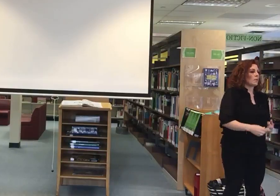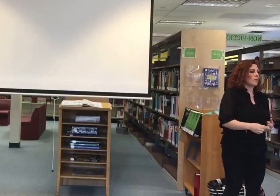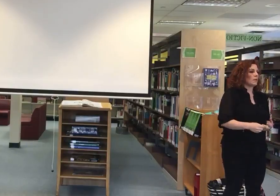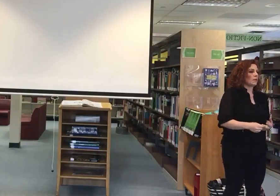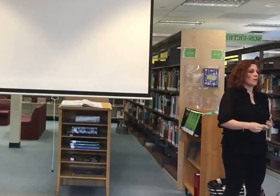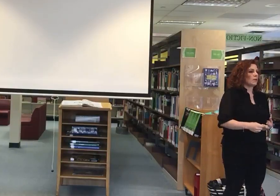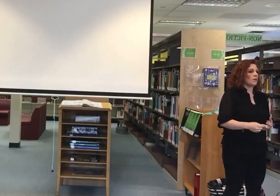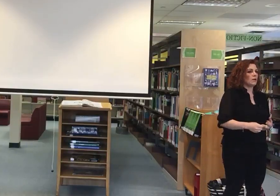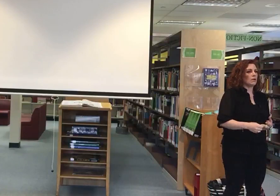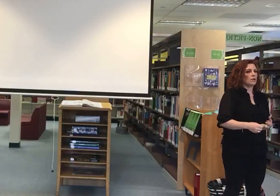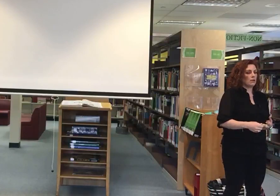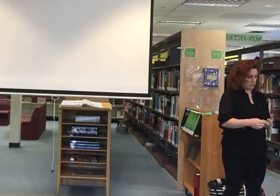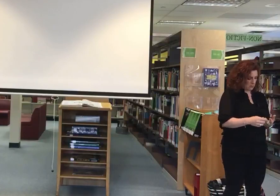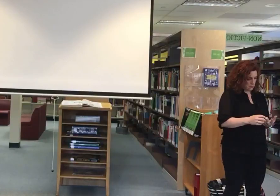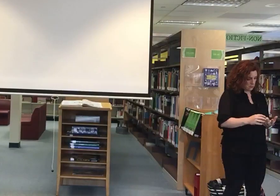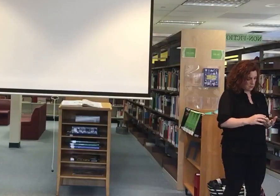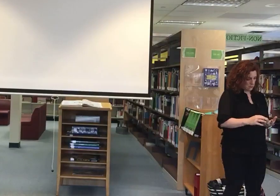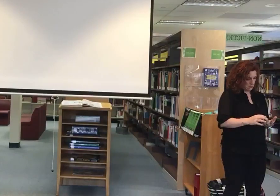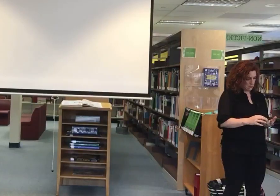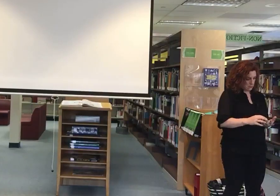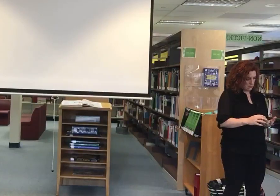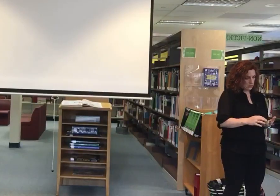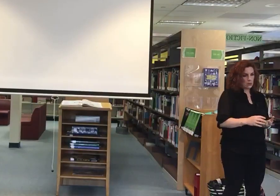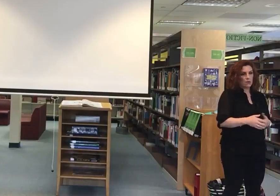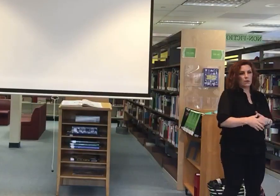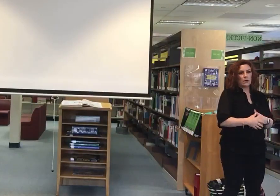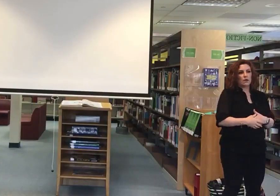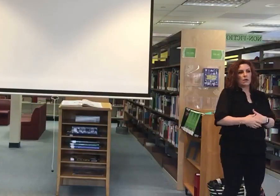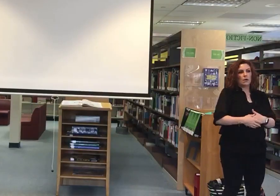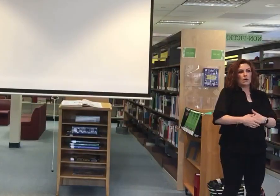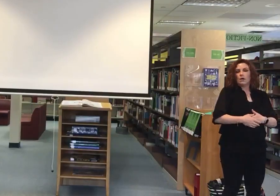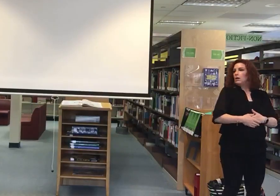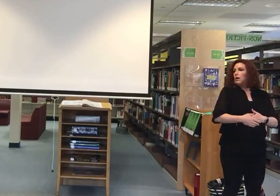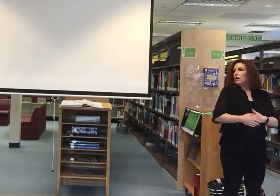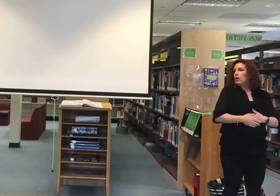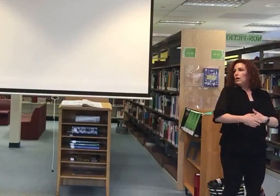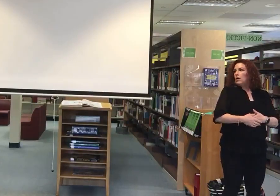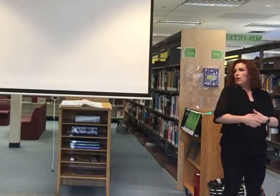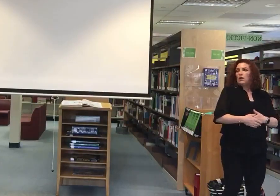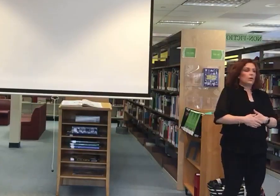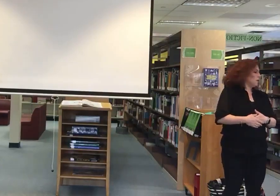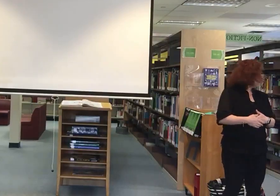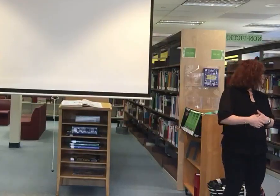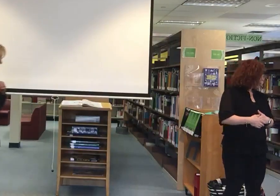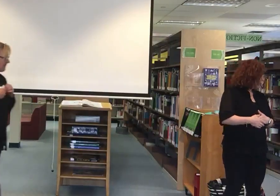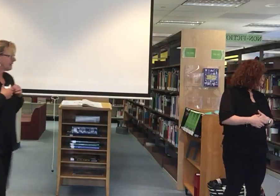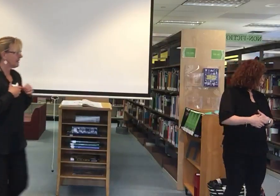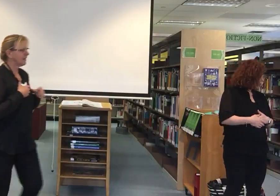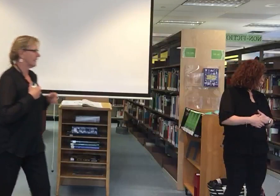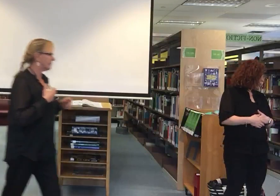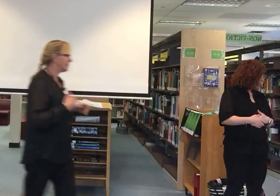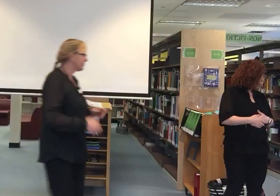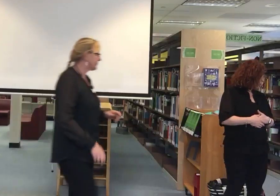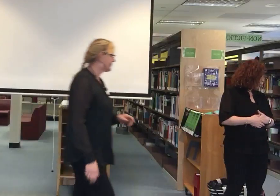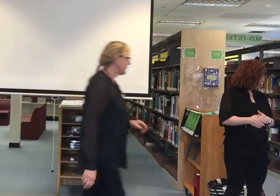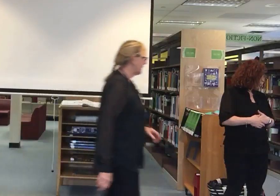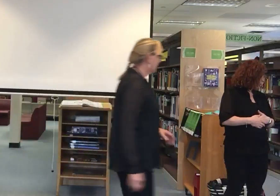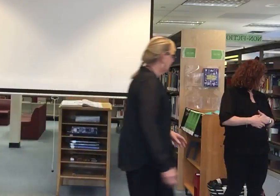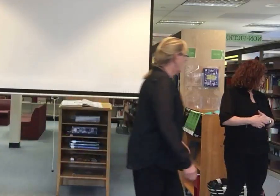We know the answer to that. No, I just guessed. I'm gonna guess that the fact that it's talking about the island death, that it's going